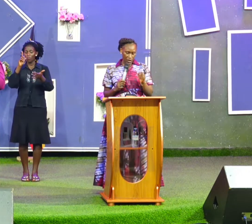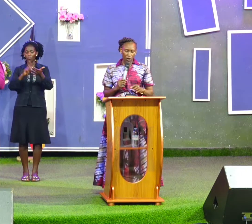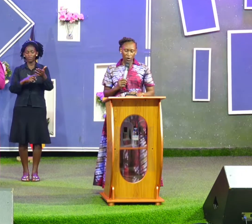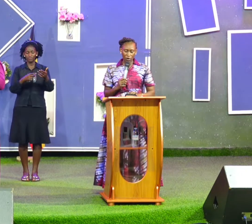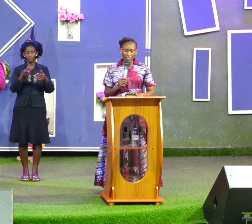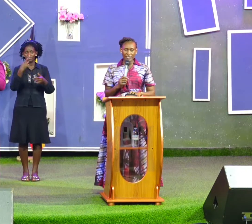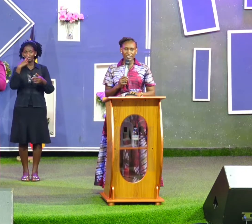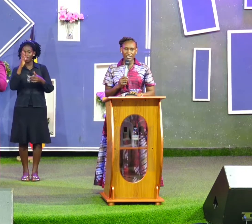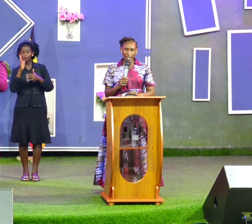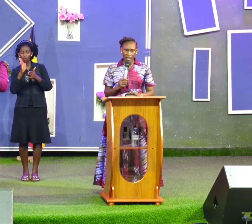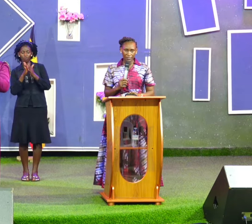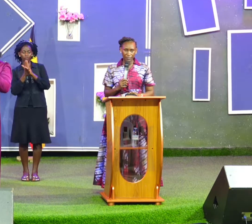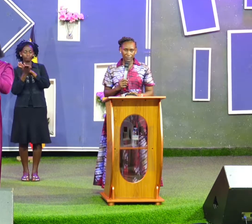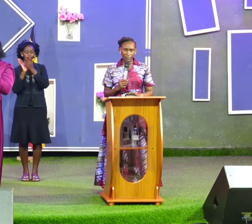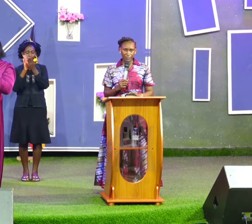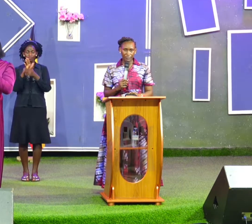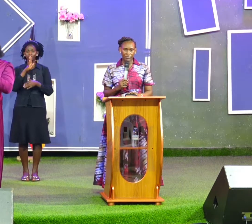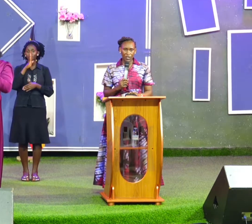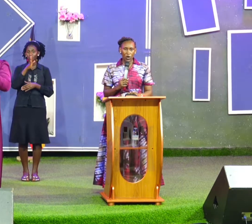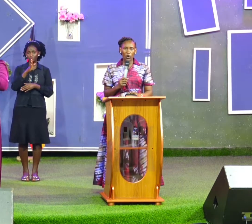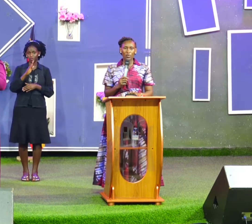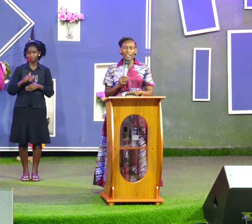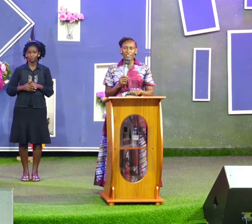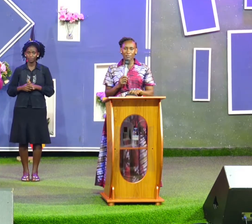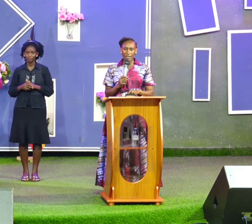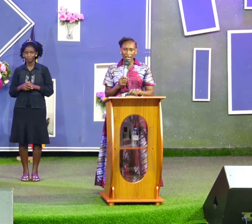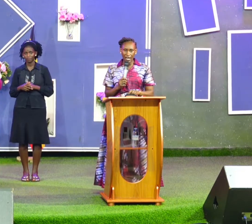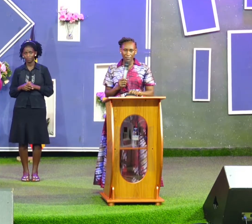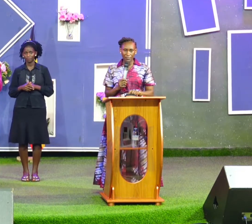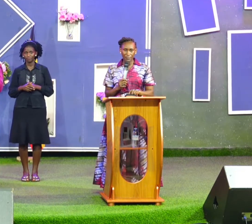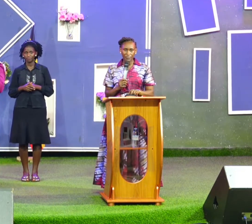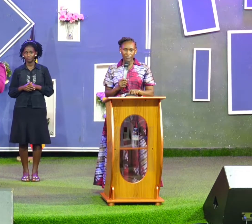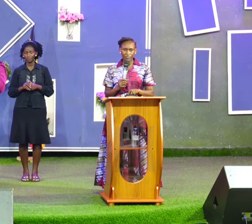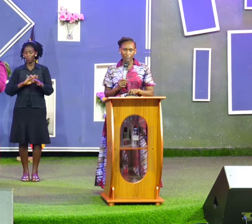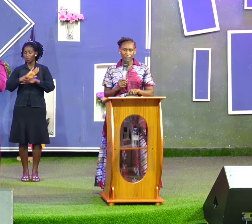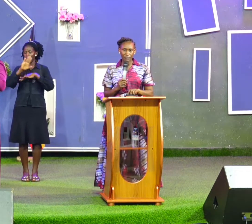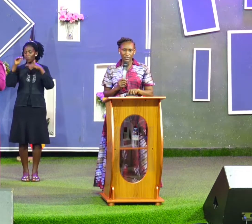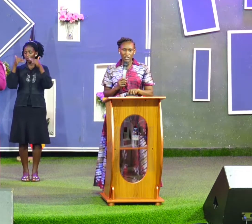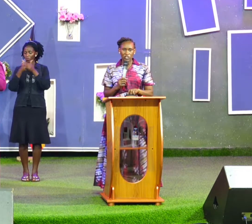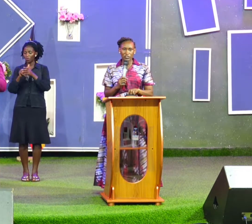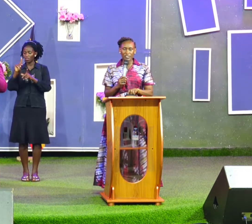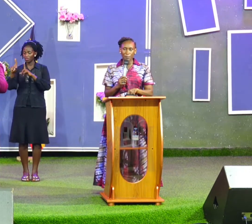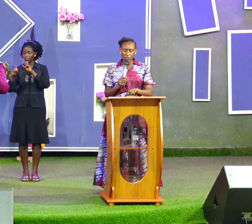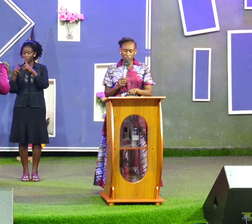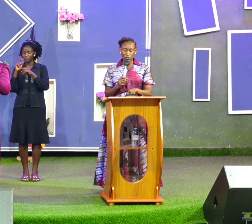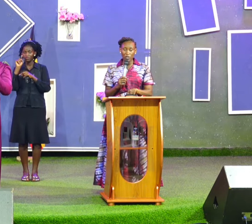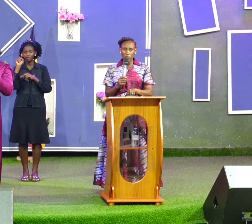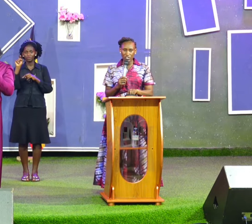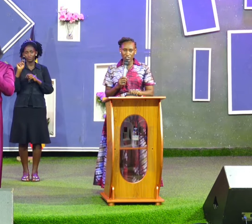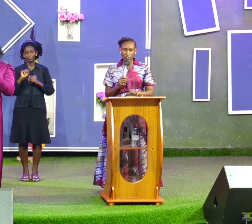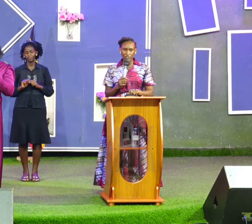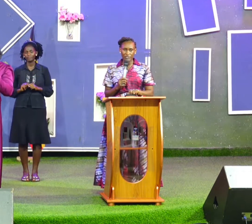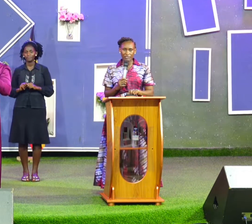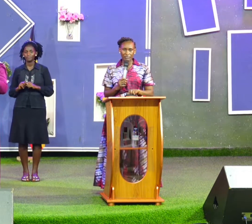babeera. All that they are. Kyonna kye bafuuka. All that they become. Obeera obuuzibwa. You're supposed to